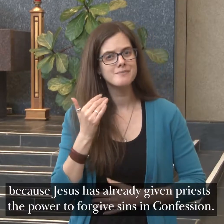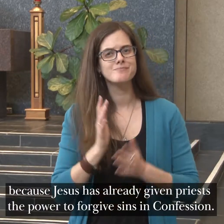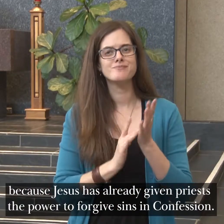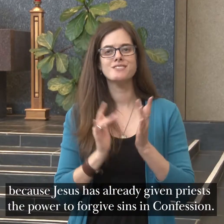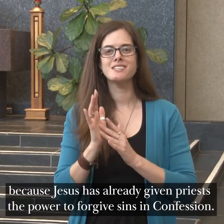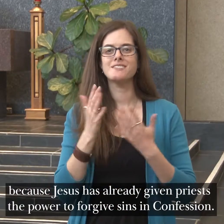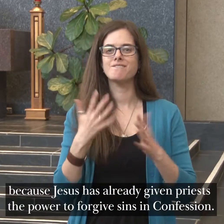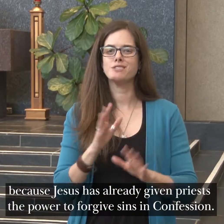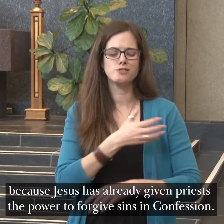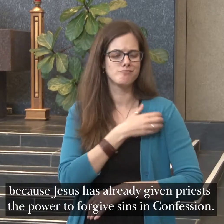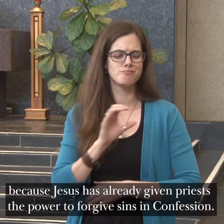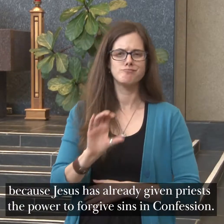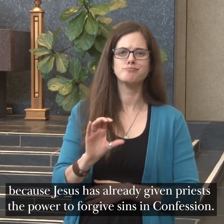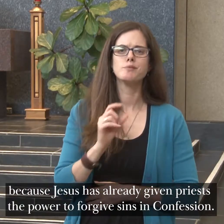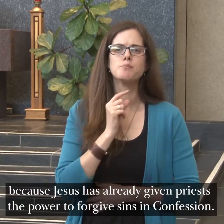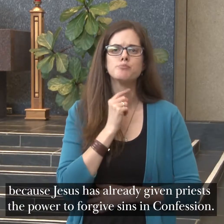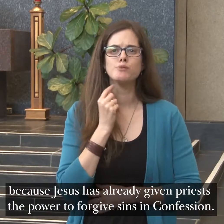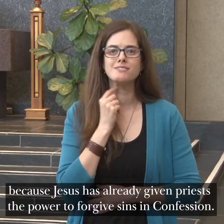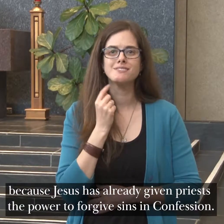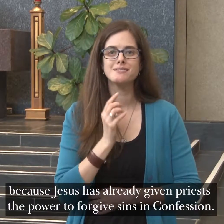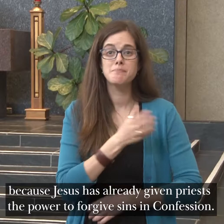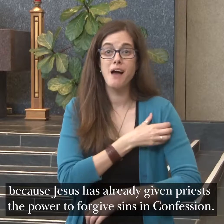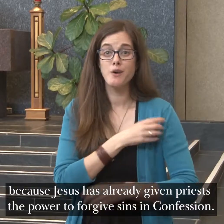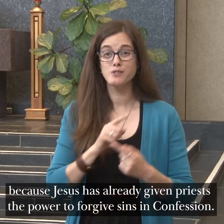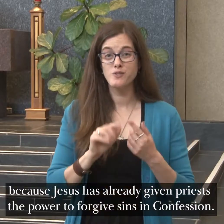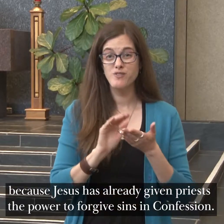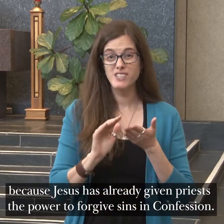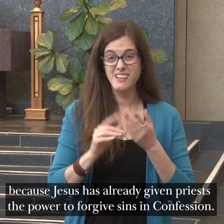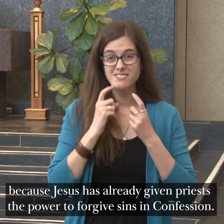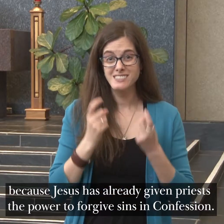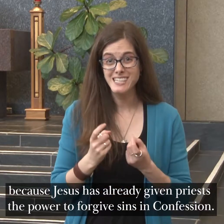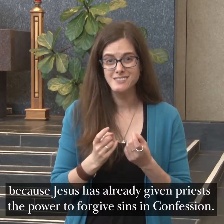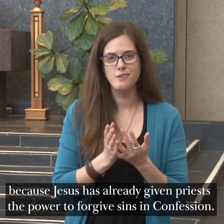Jesus has already given priests the power to forgive sins in confession.